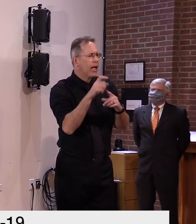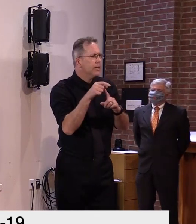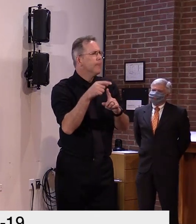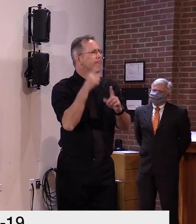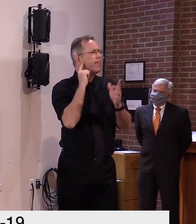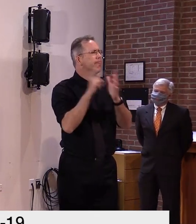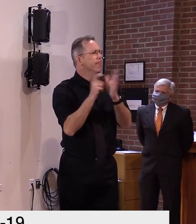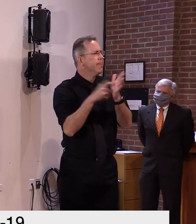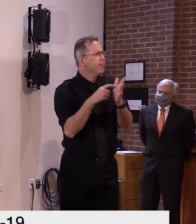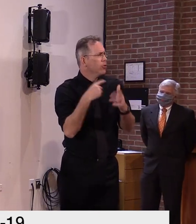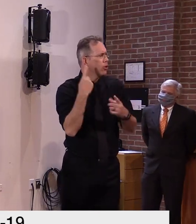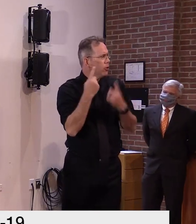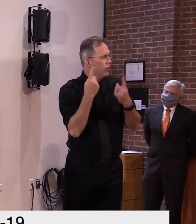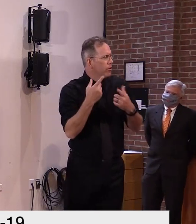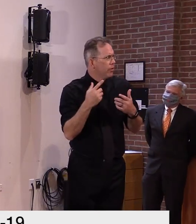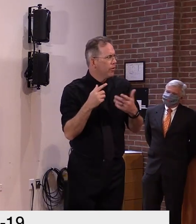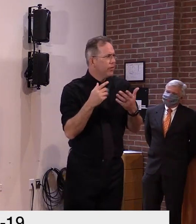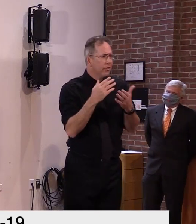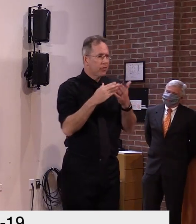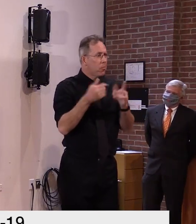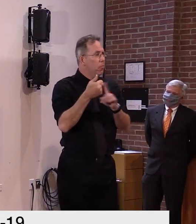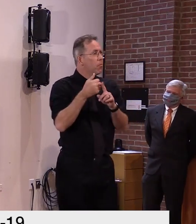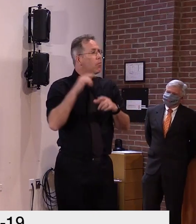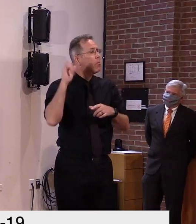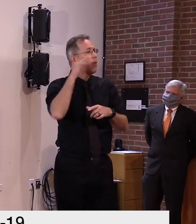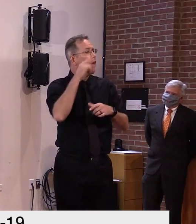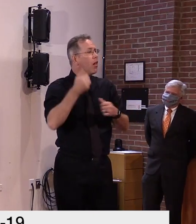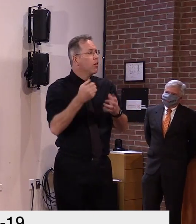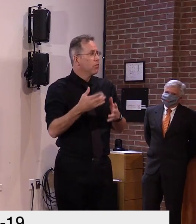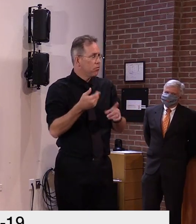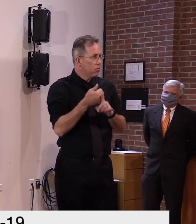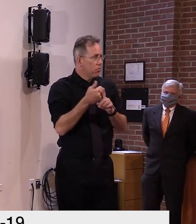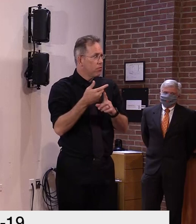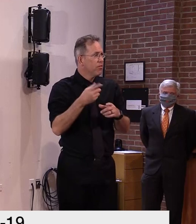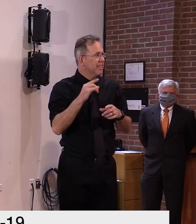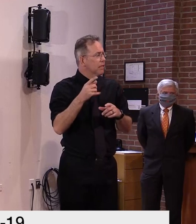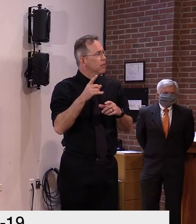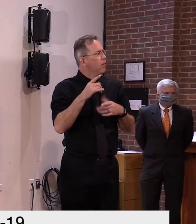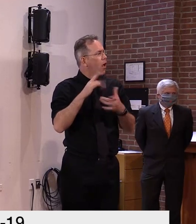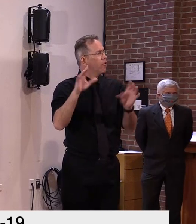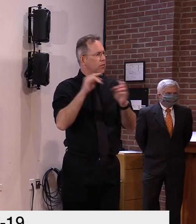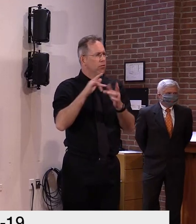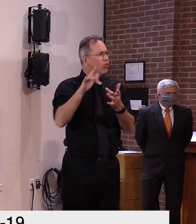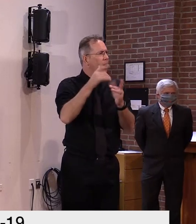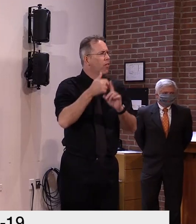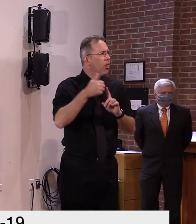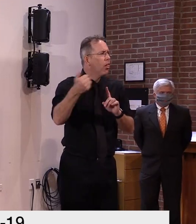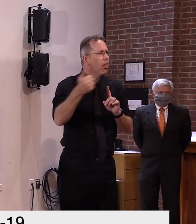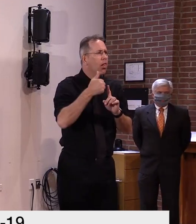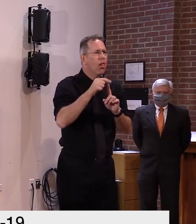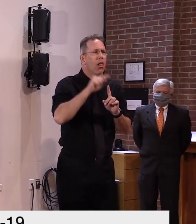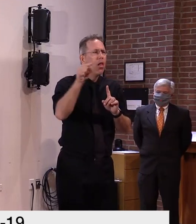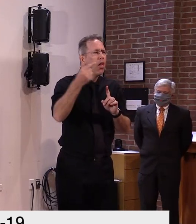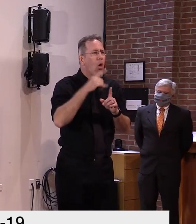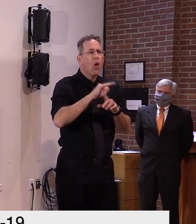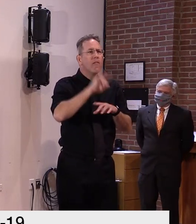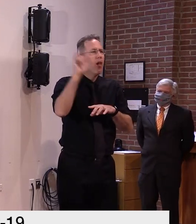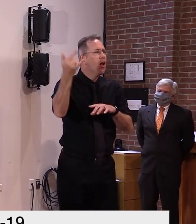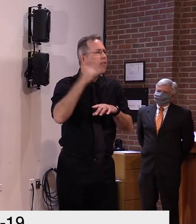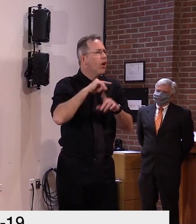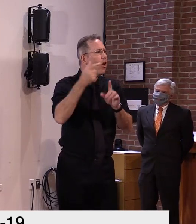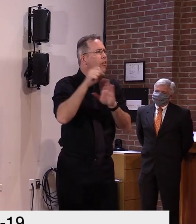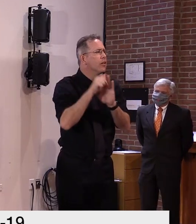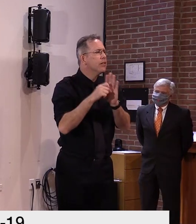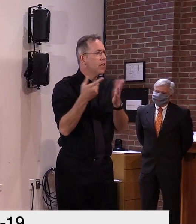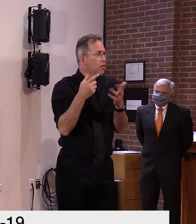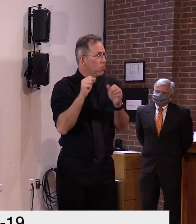some of these pilots obviously are traveling and bringing planes to Vermont, and wondering if that was potentially